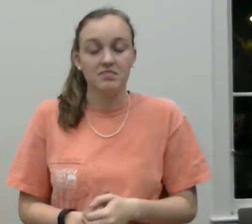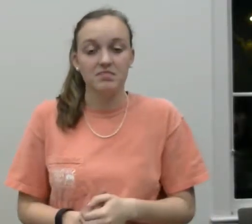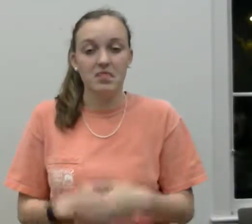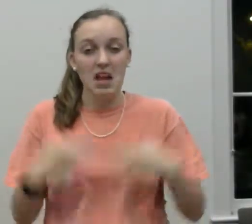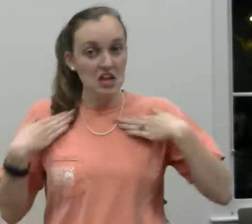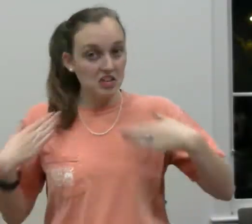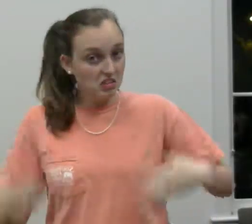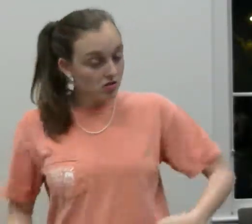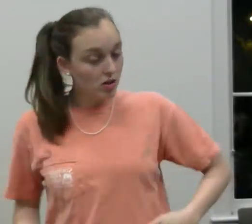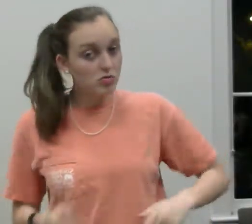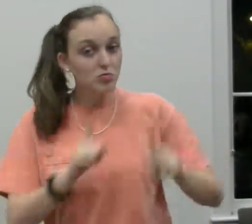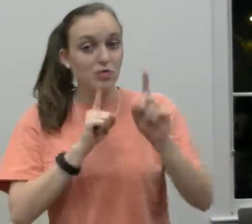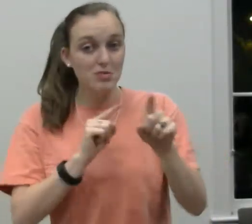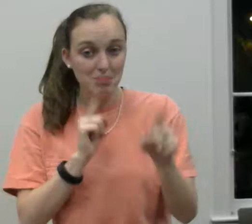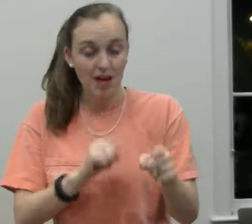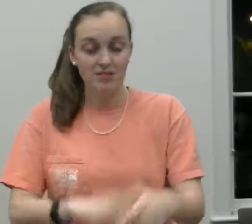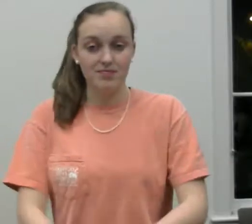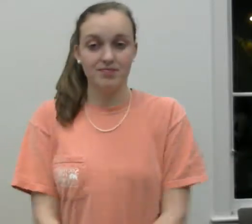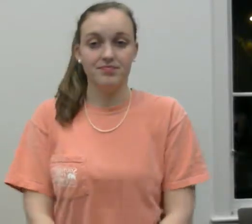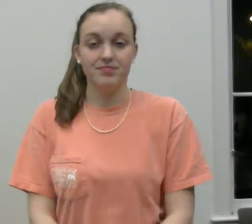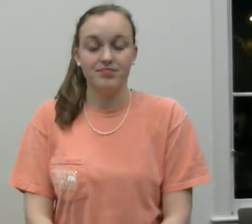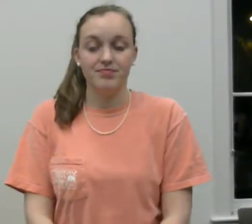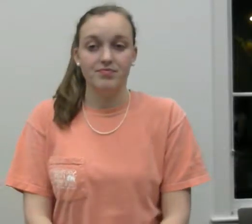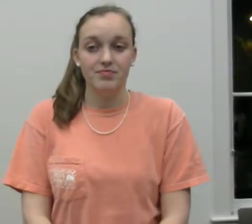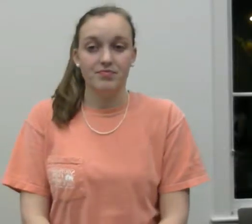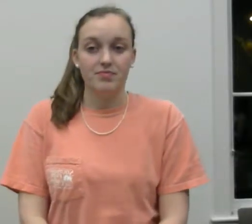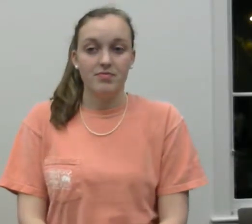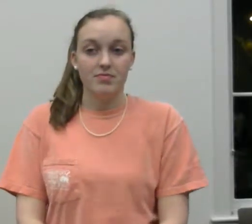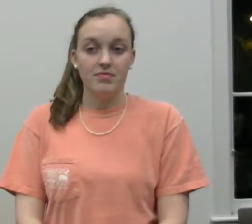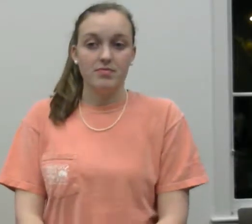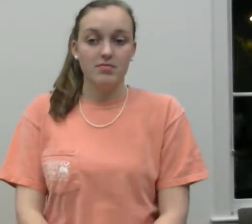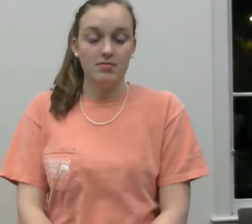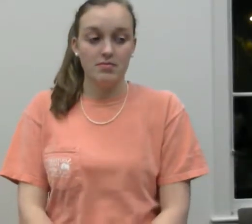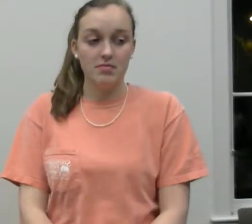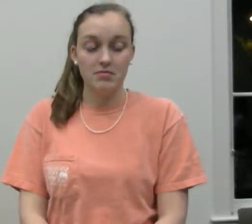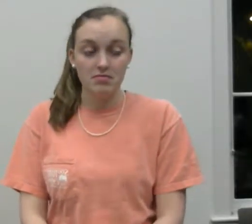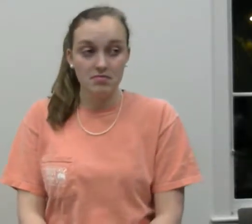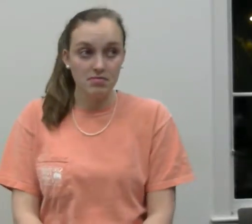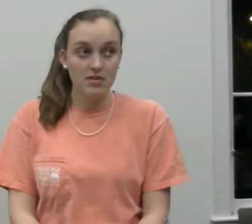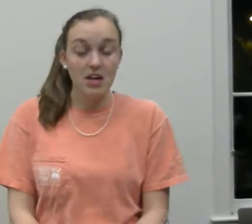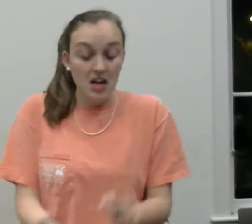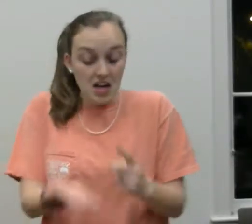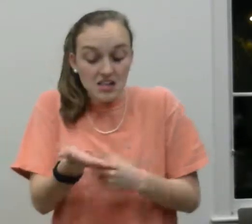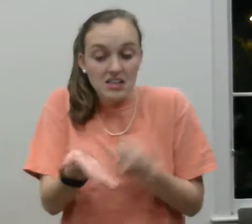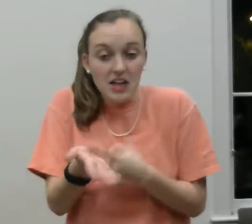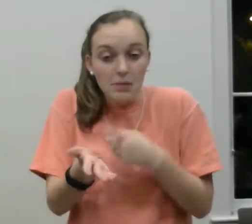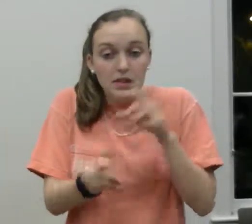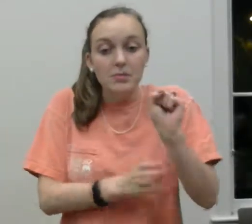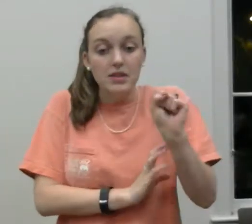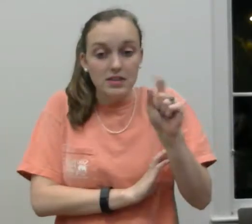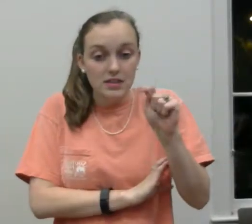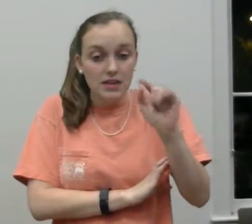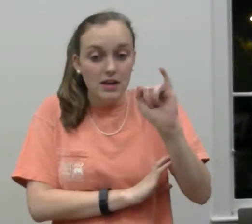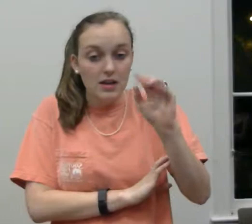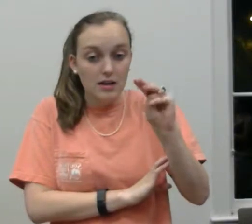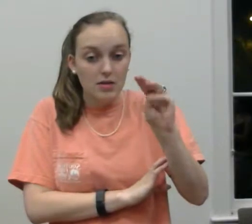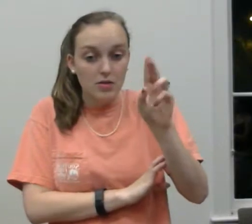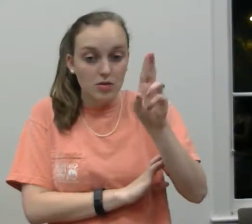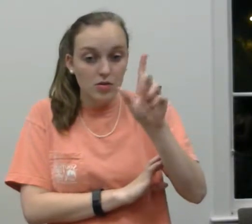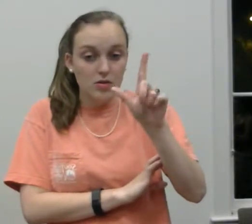Face, you would respond to that externally, but some of these stimuli can be internal as well. One main example that a lot of you high schoolers